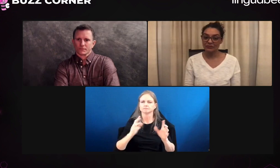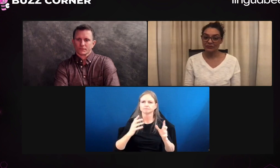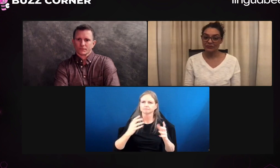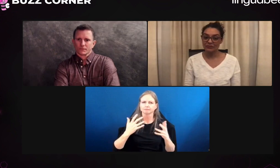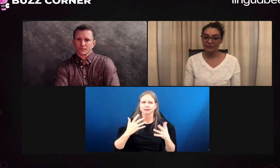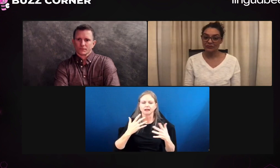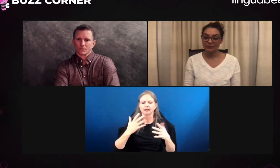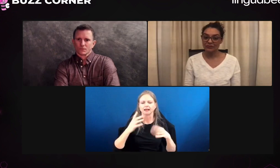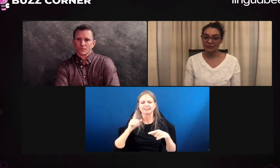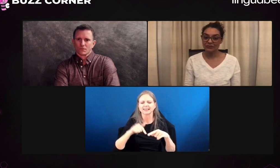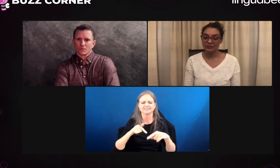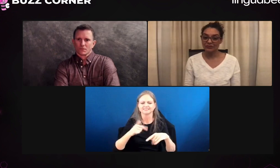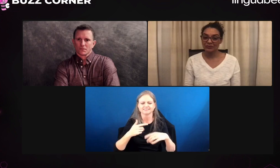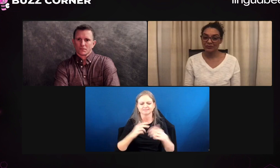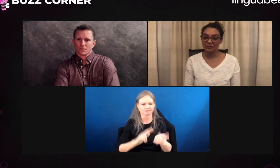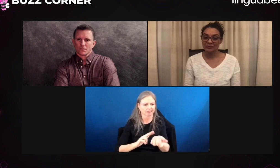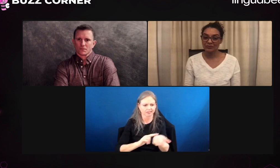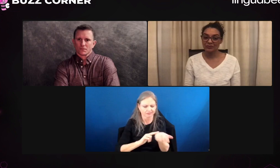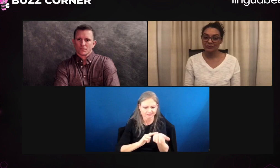but